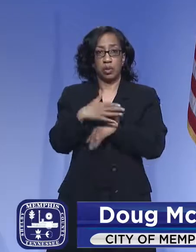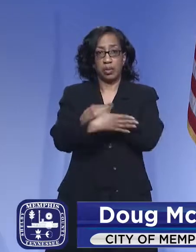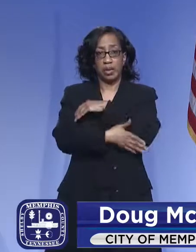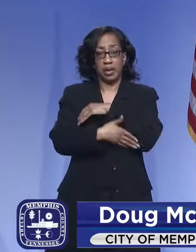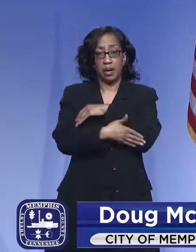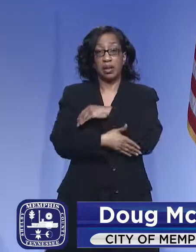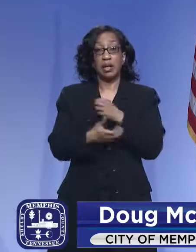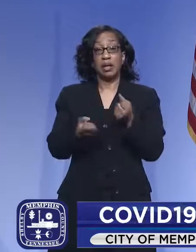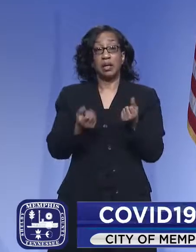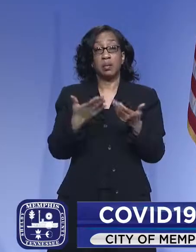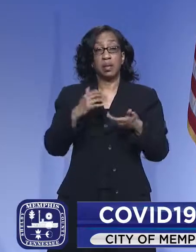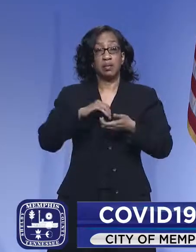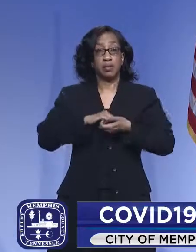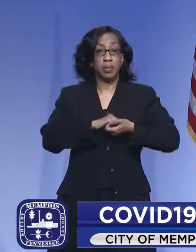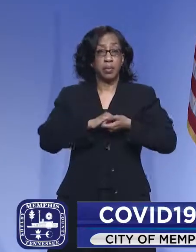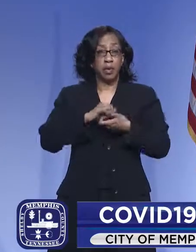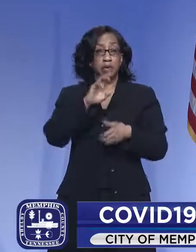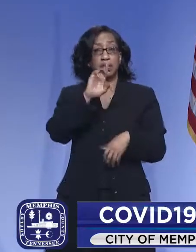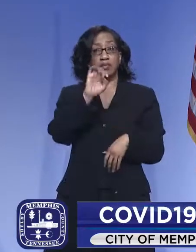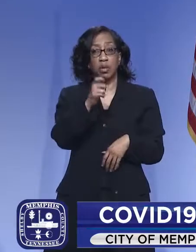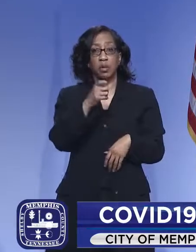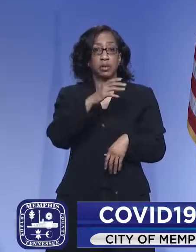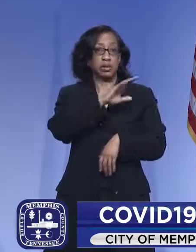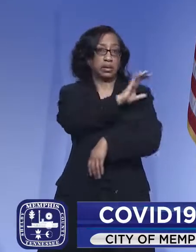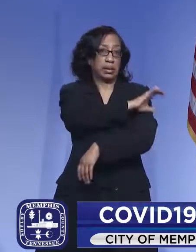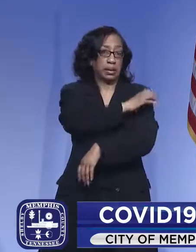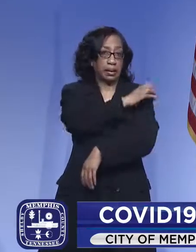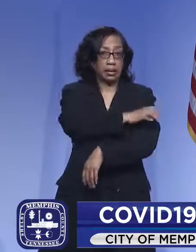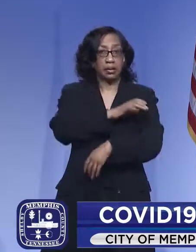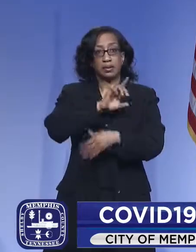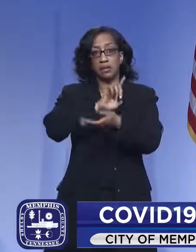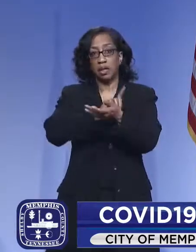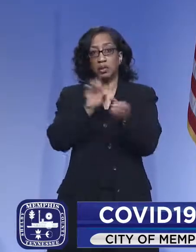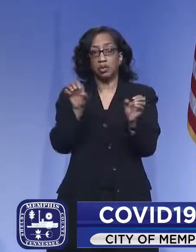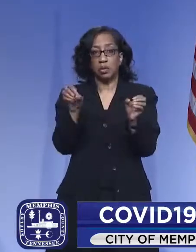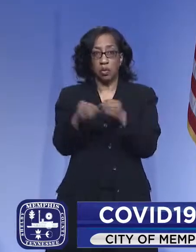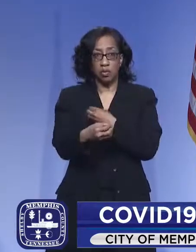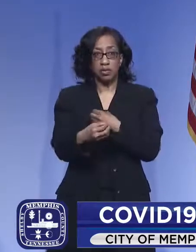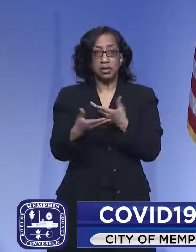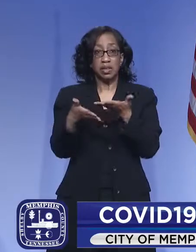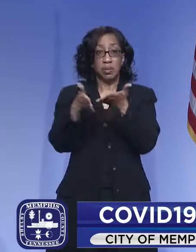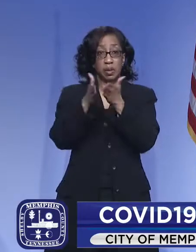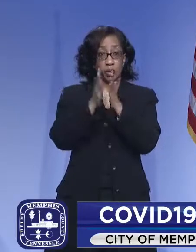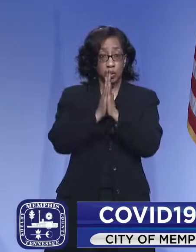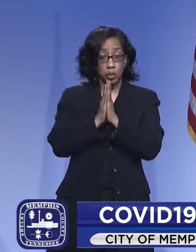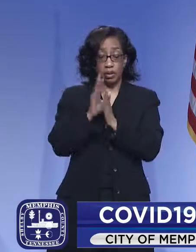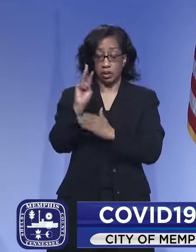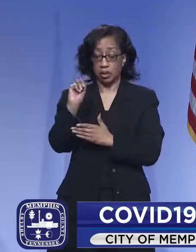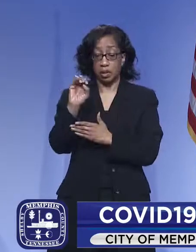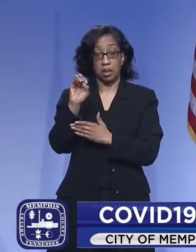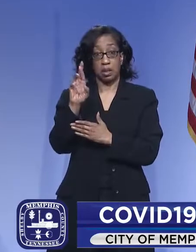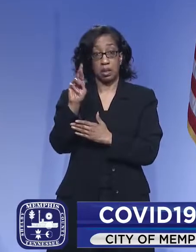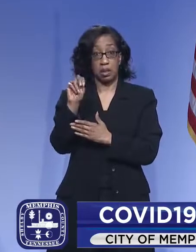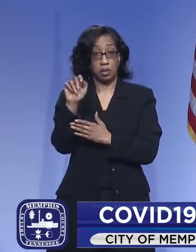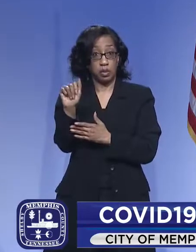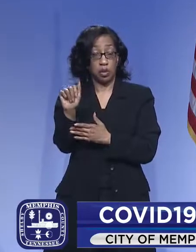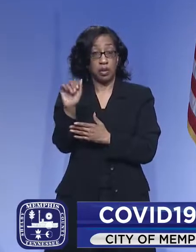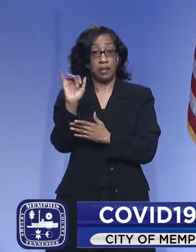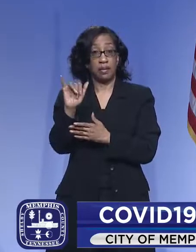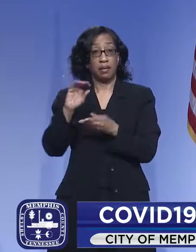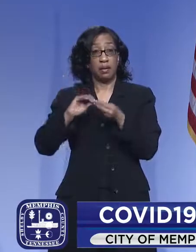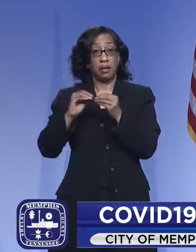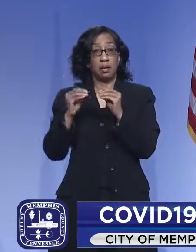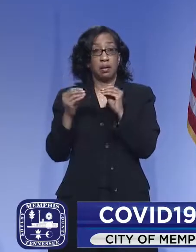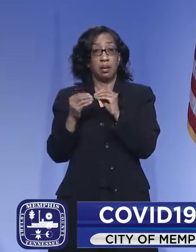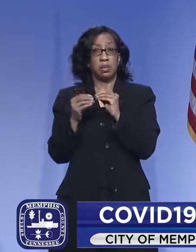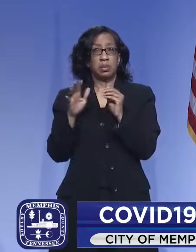partners at the pharmacies, clinics, and doctor's offices have been requesting Moderna. That number has been